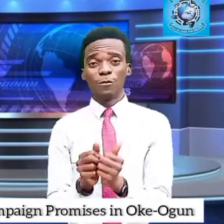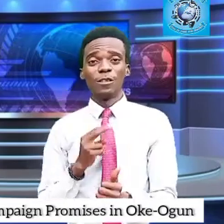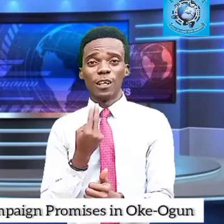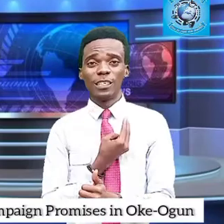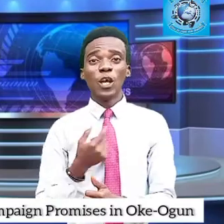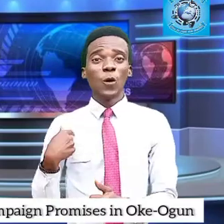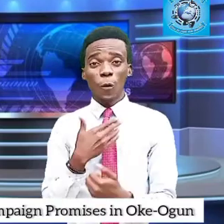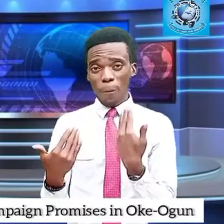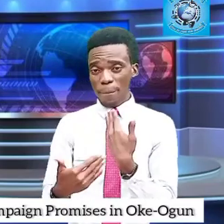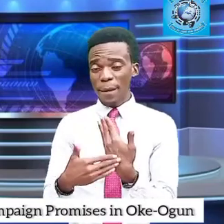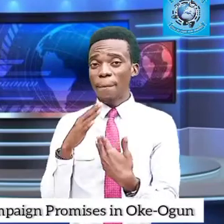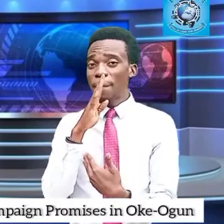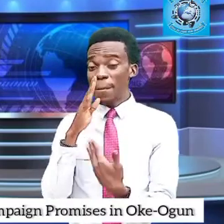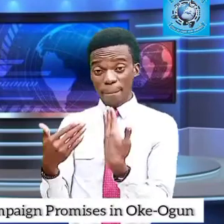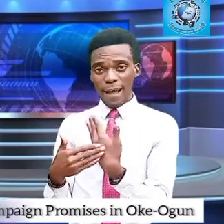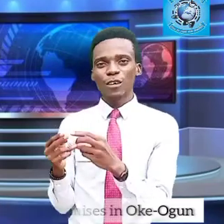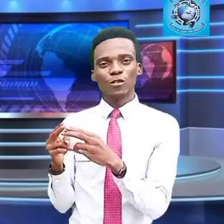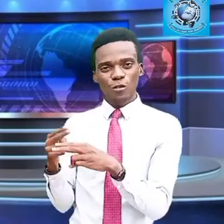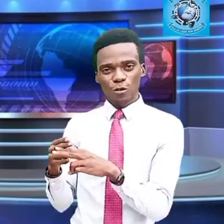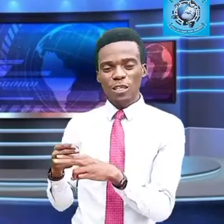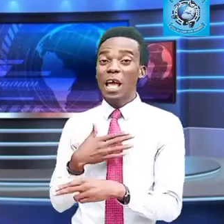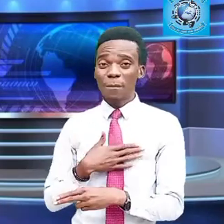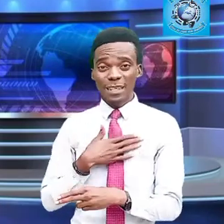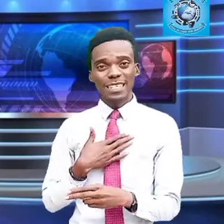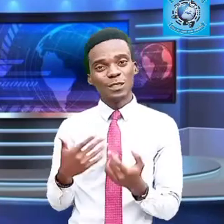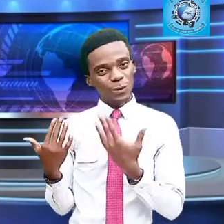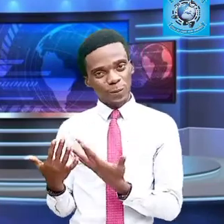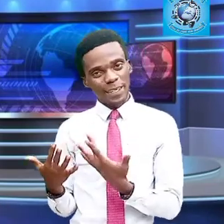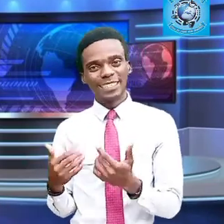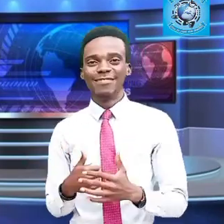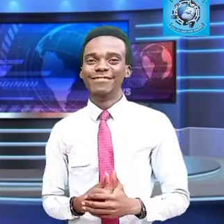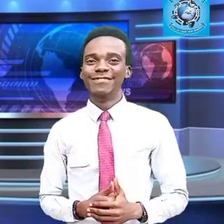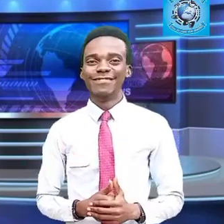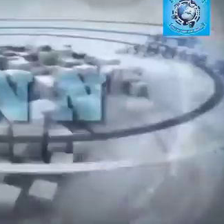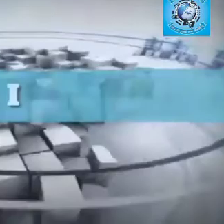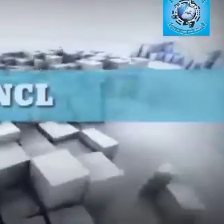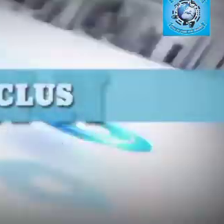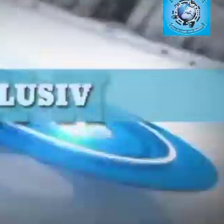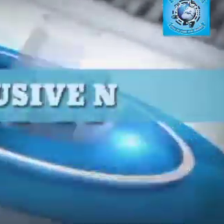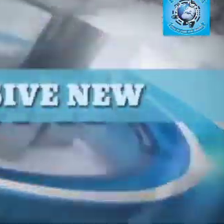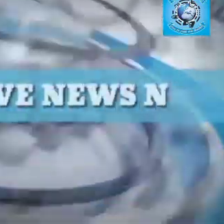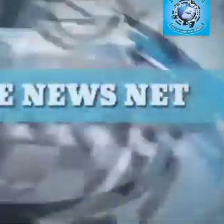us. We'll be back in a jiffy for the major stories. Please stay tuned.